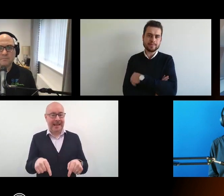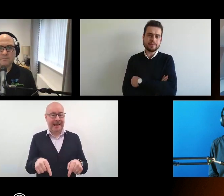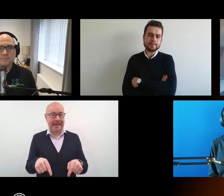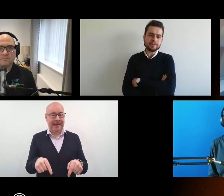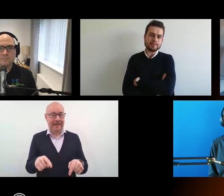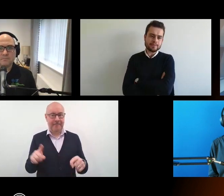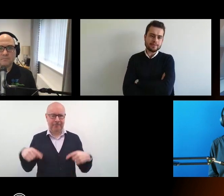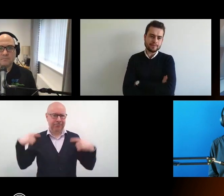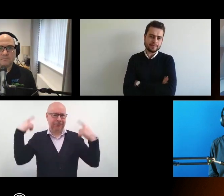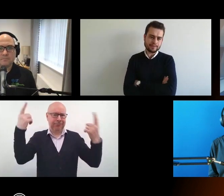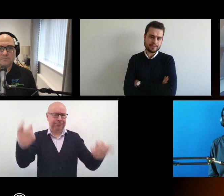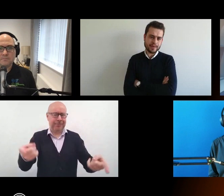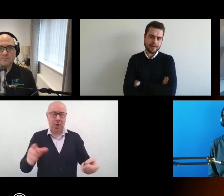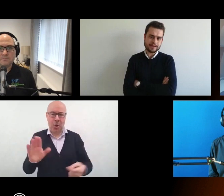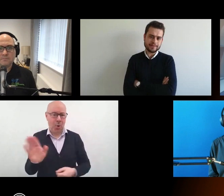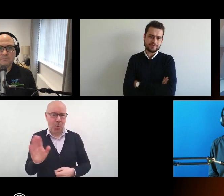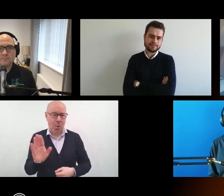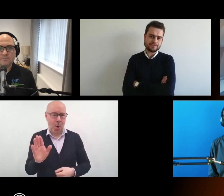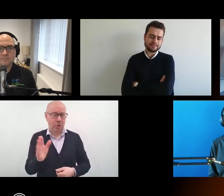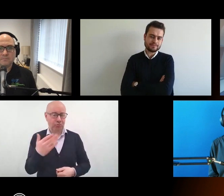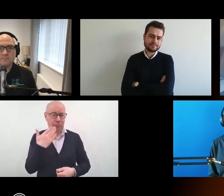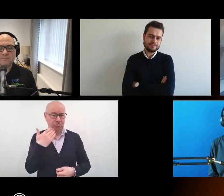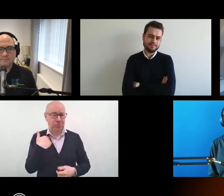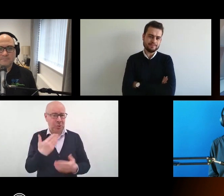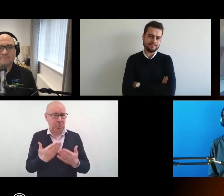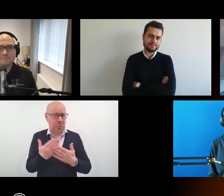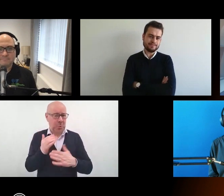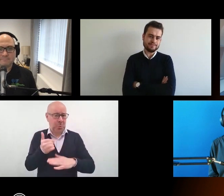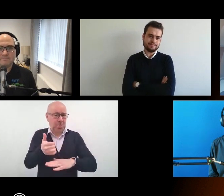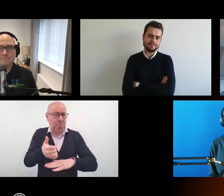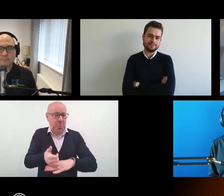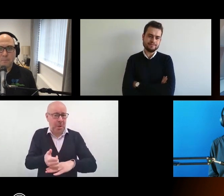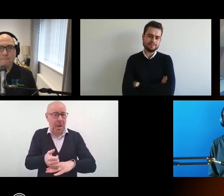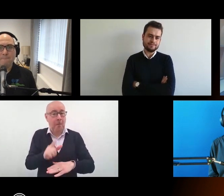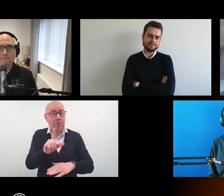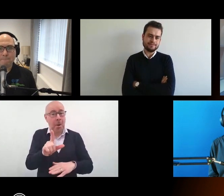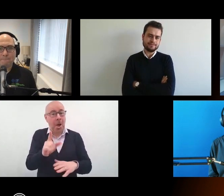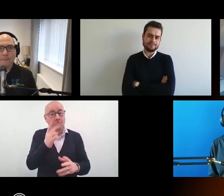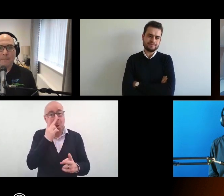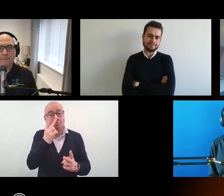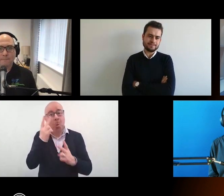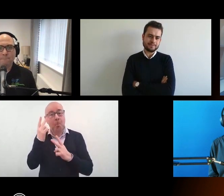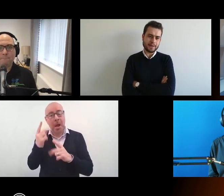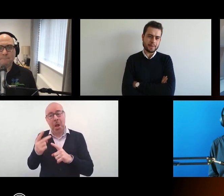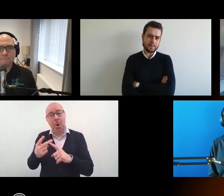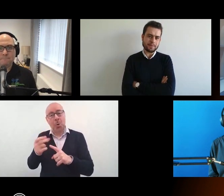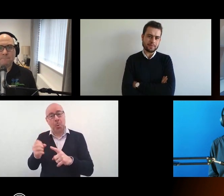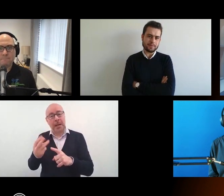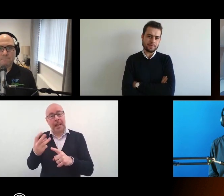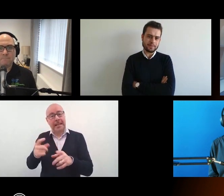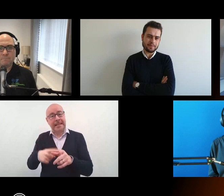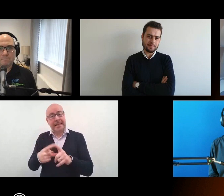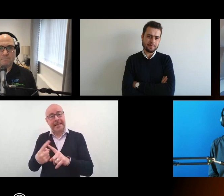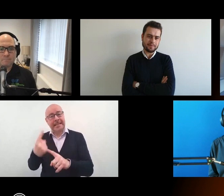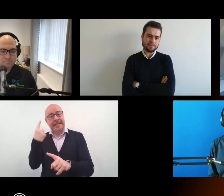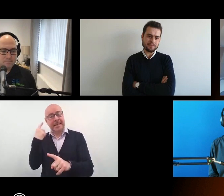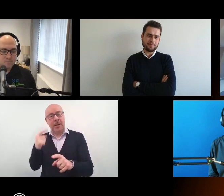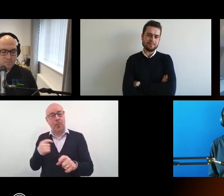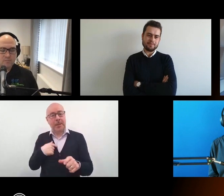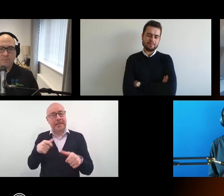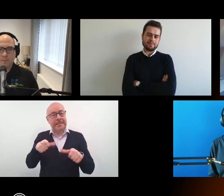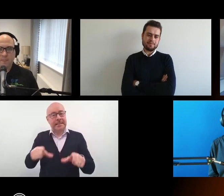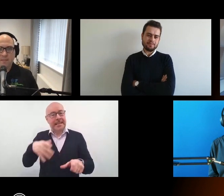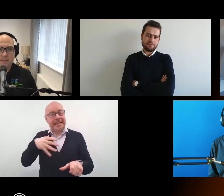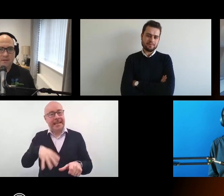new thing. Although we now can look back a number of decades, it's still needing to take deep root and hold within our